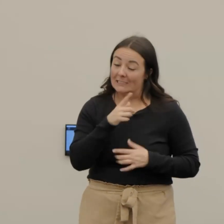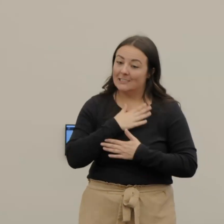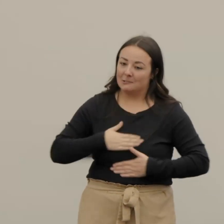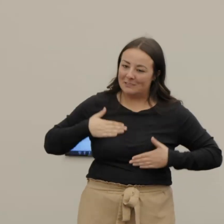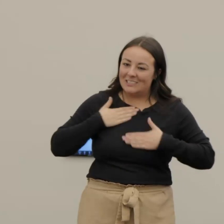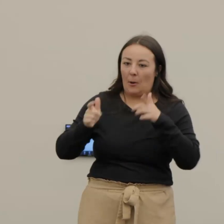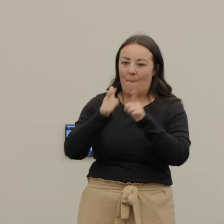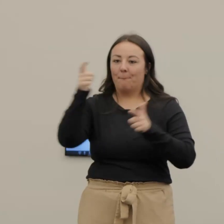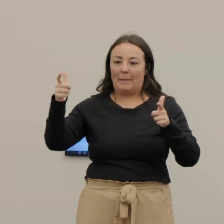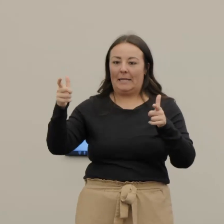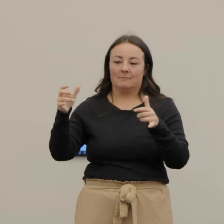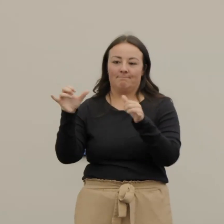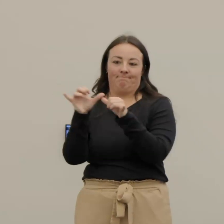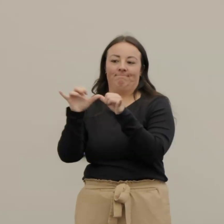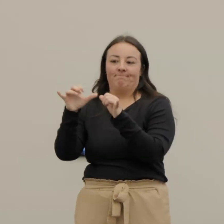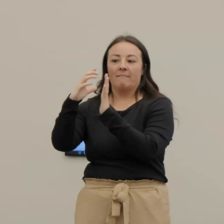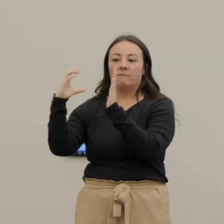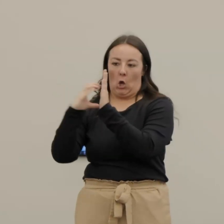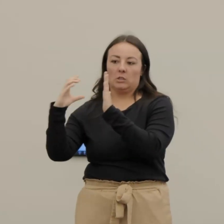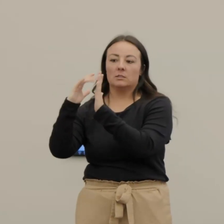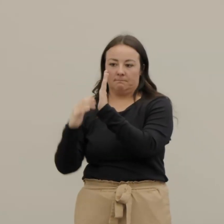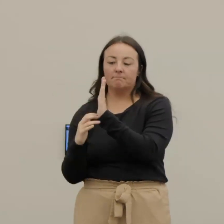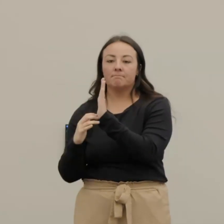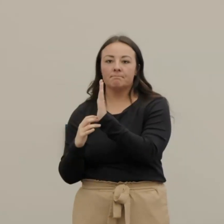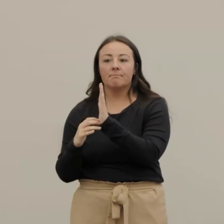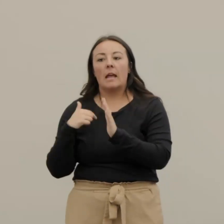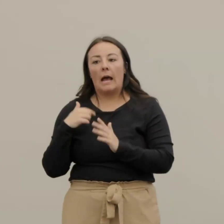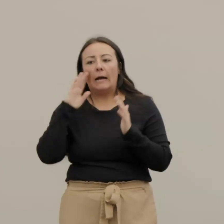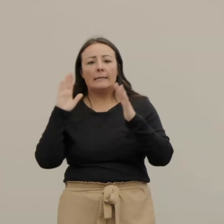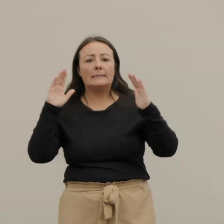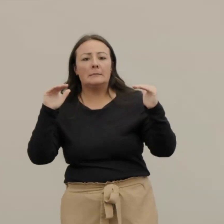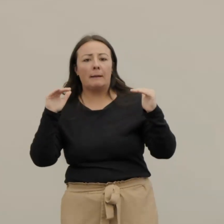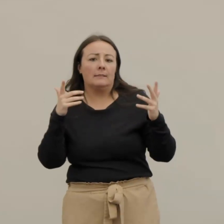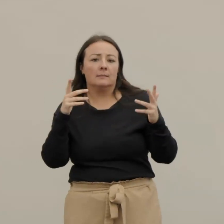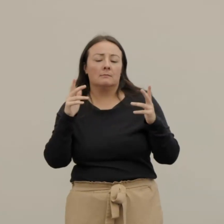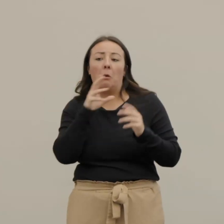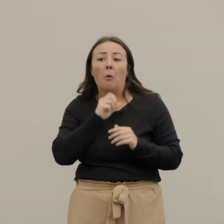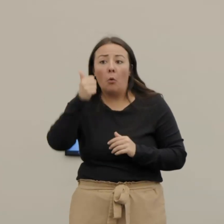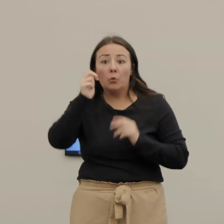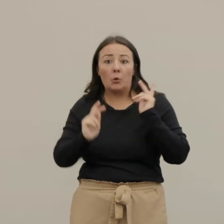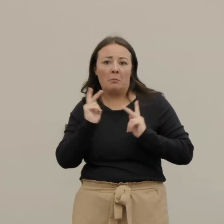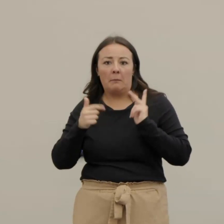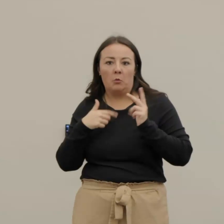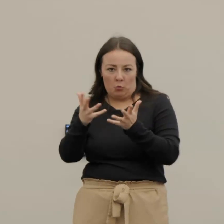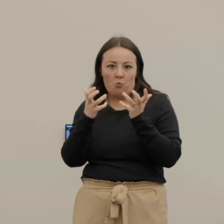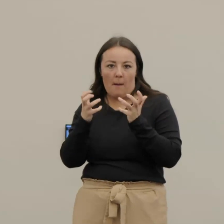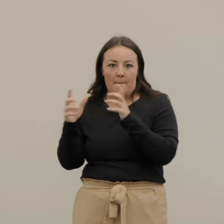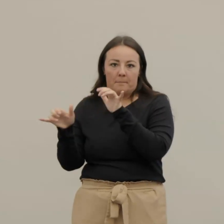I know I expect people that are older to want a bigger font. I didn't expect the